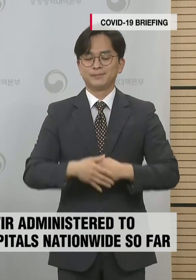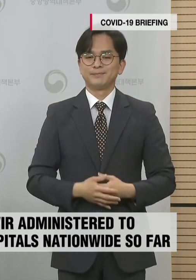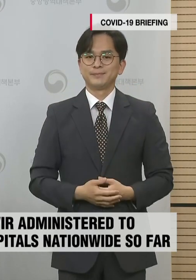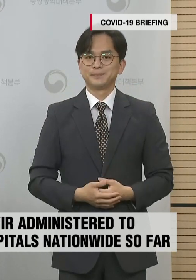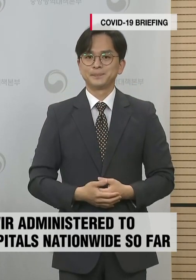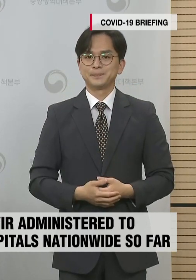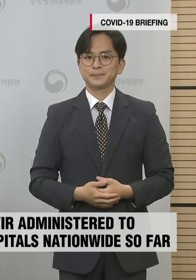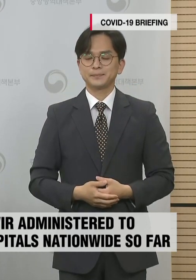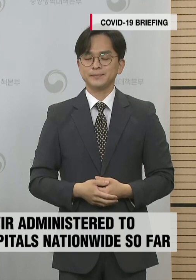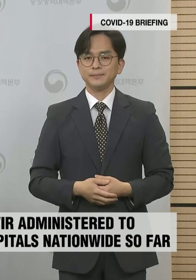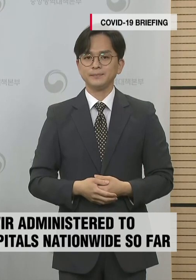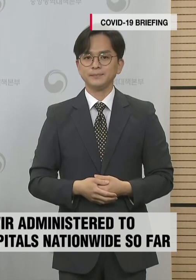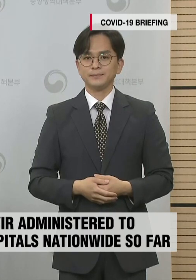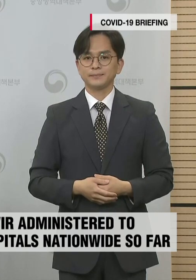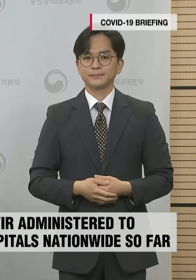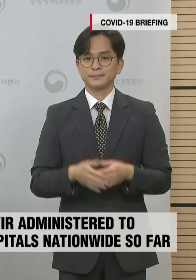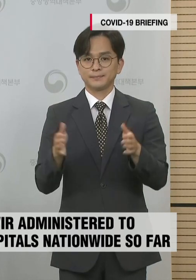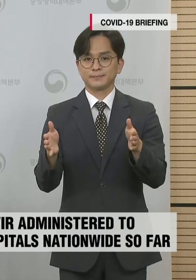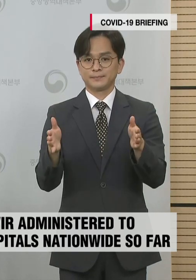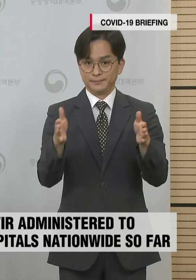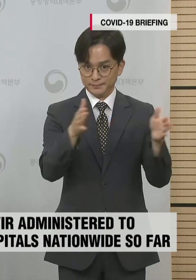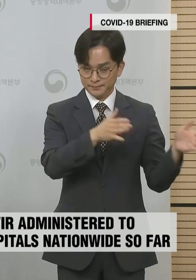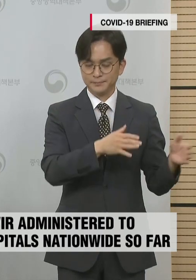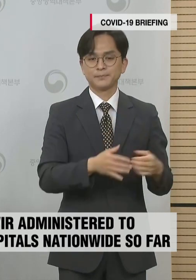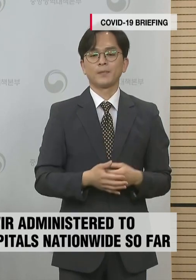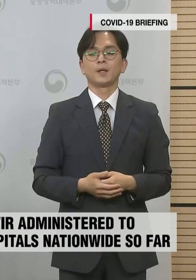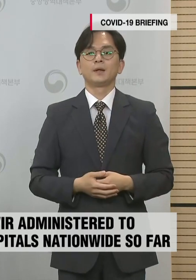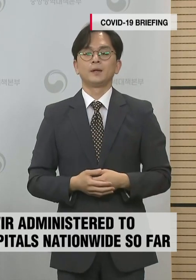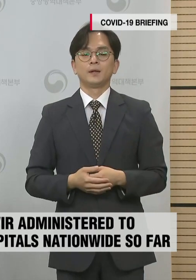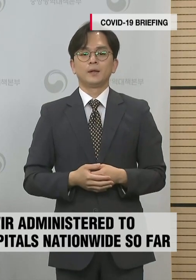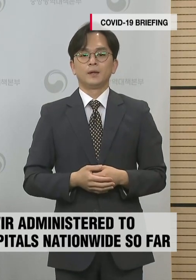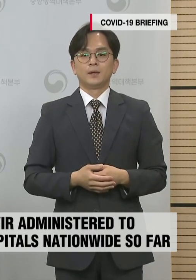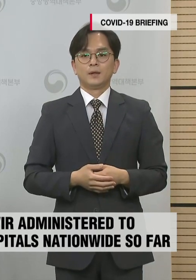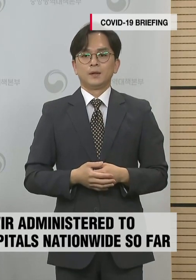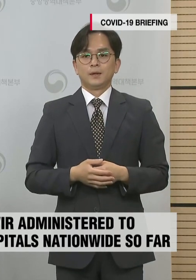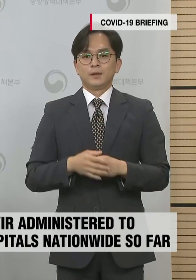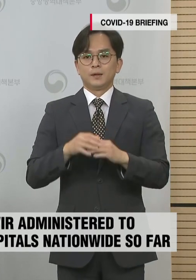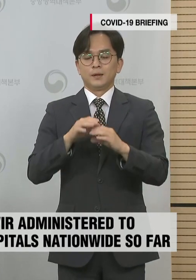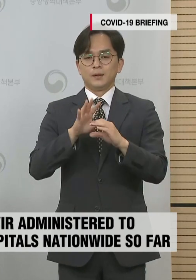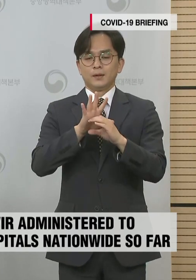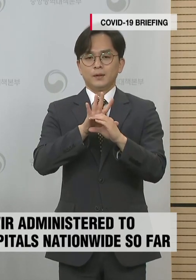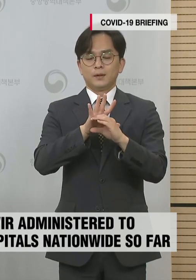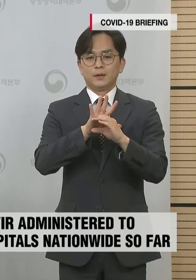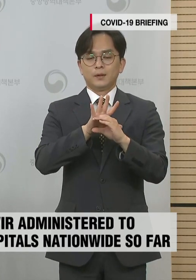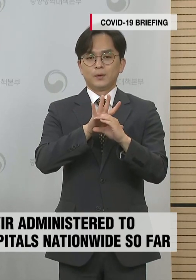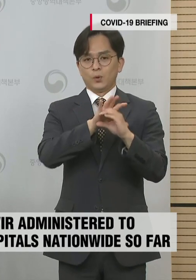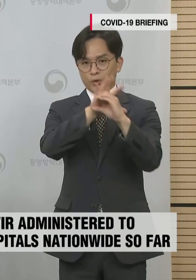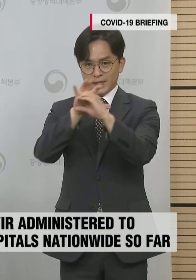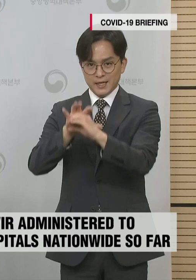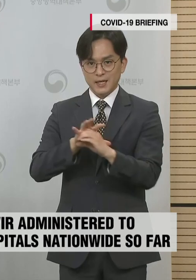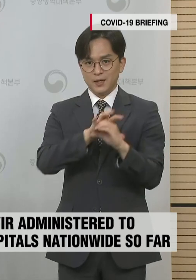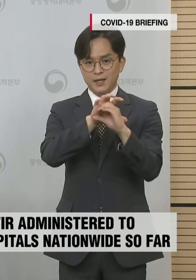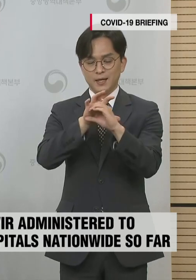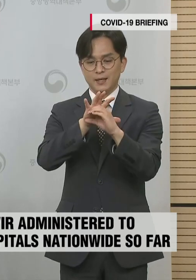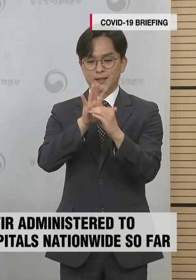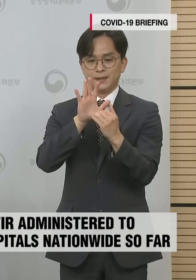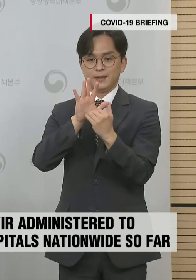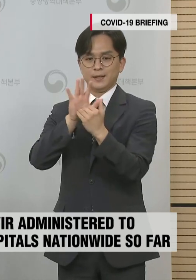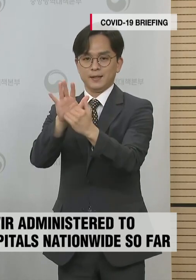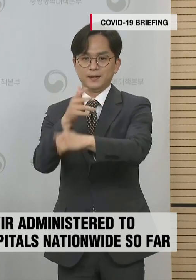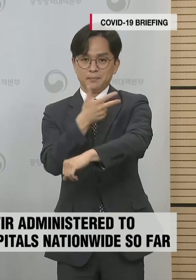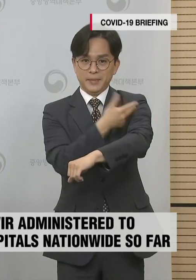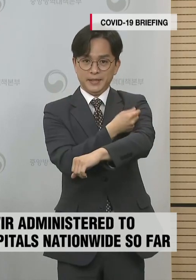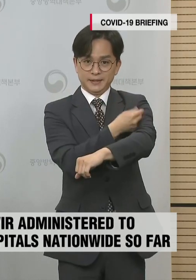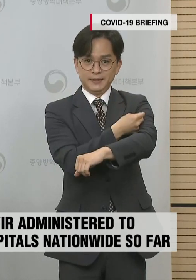provide pan-government support as for any areas that are needing help. And moreover, the vaccines that we